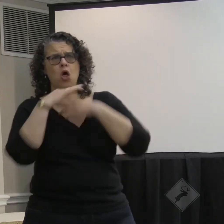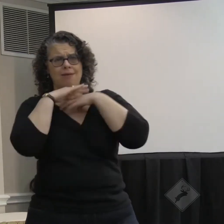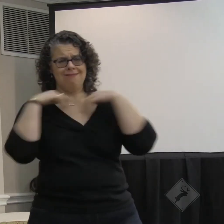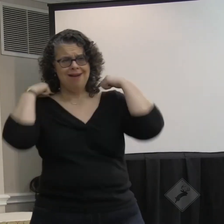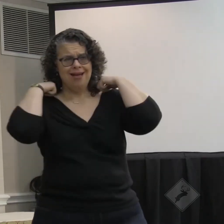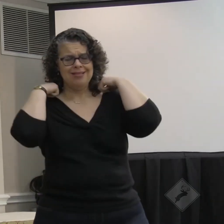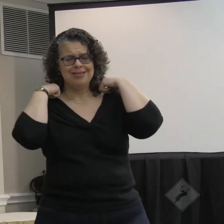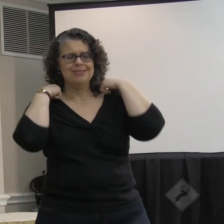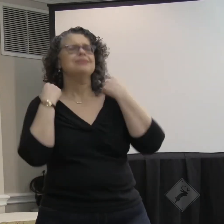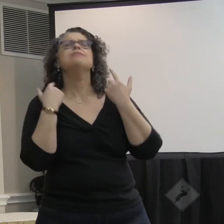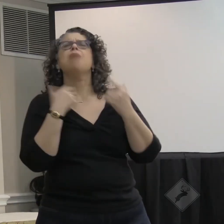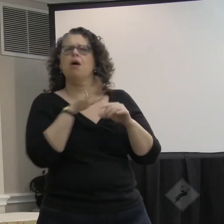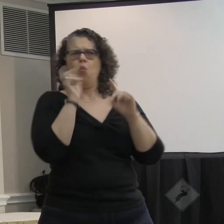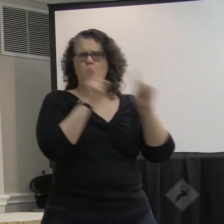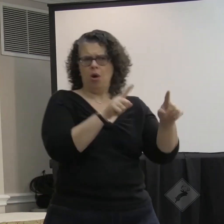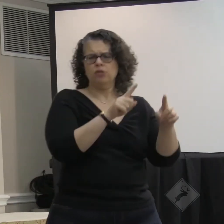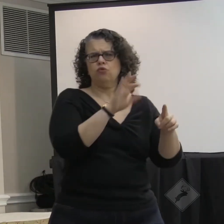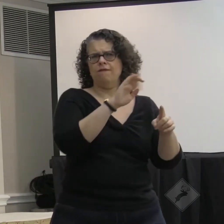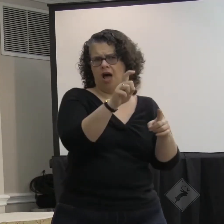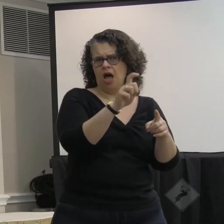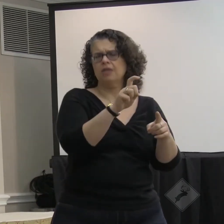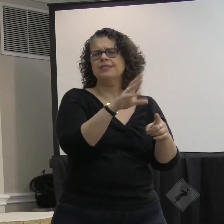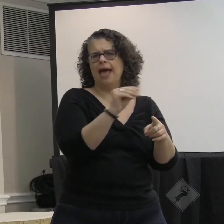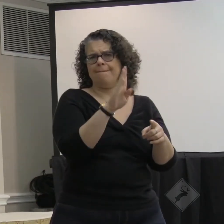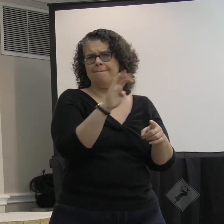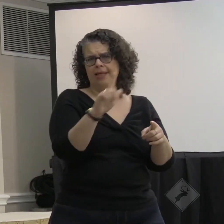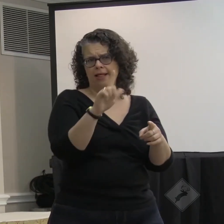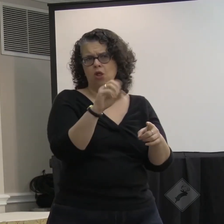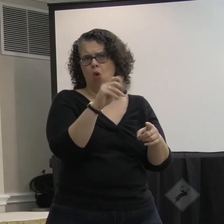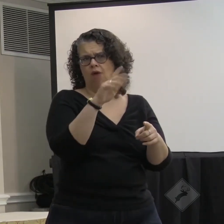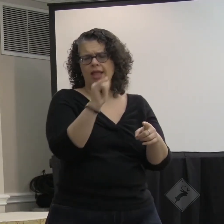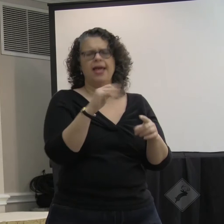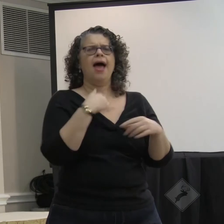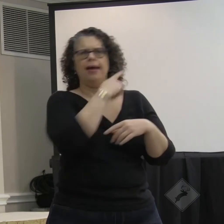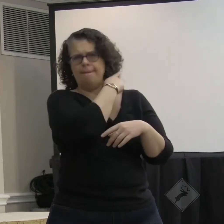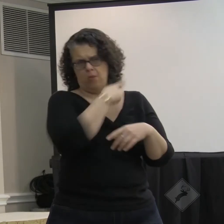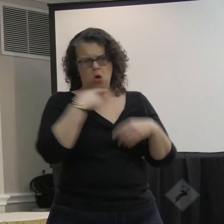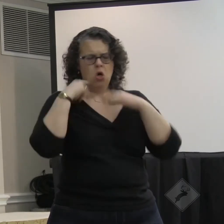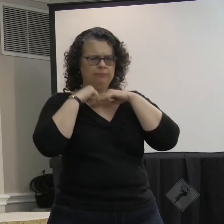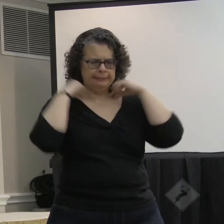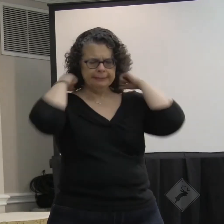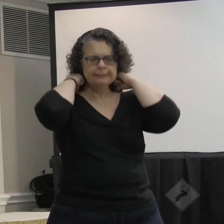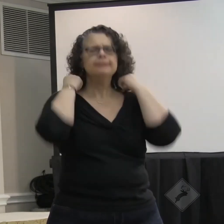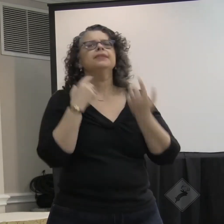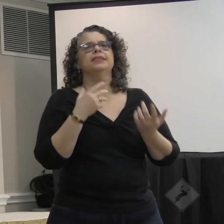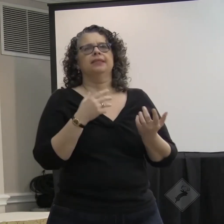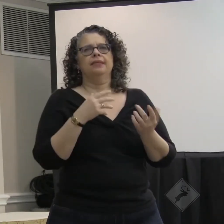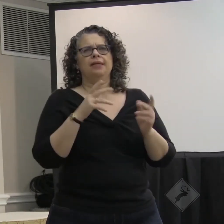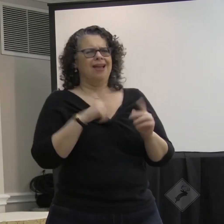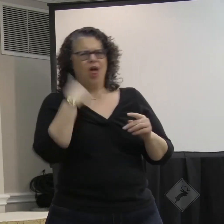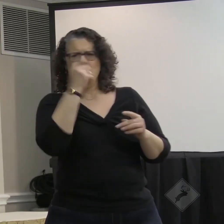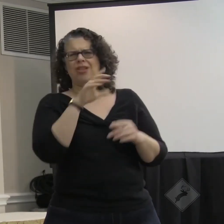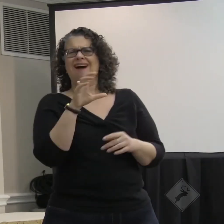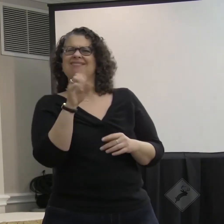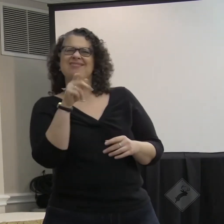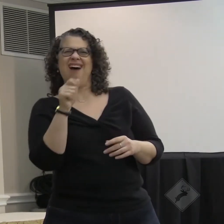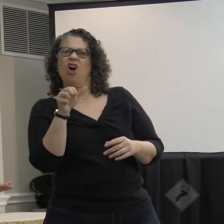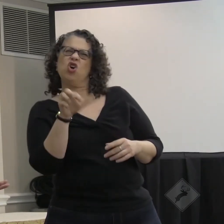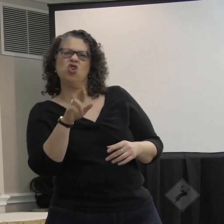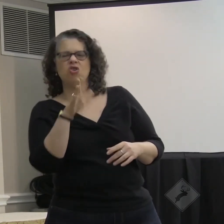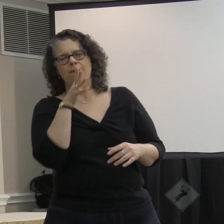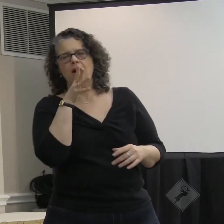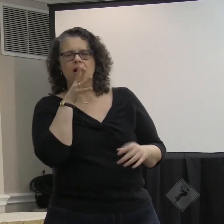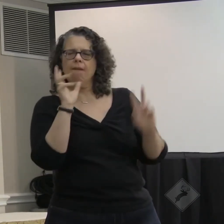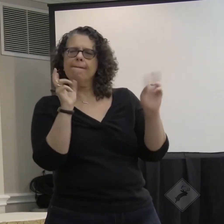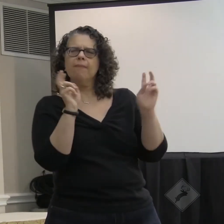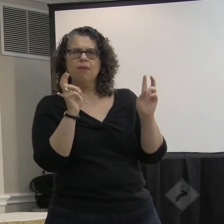looked like a soccer mom. I really did. In fact, some people said that afterwards. I was like, yes, that was what I was going for, soccer